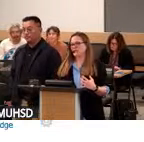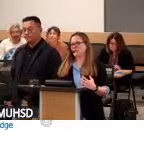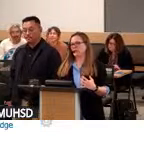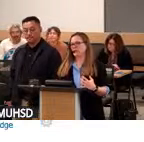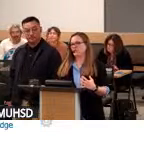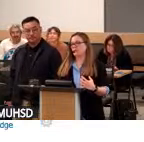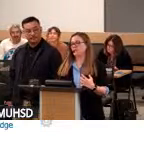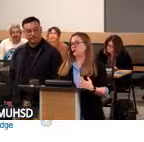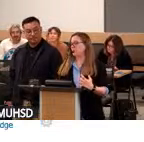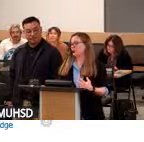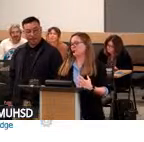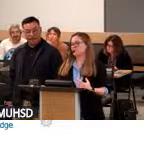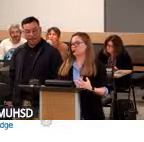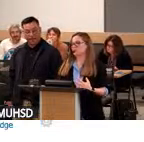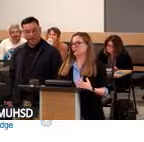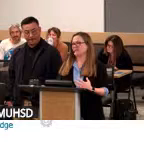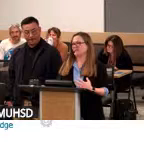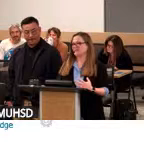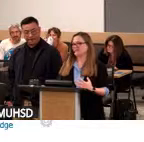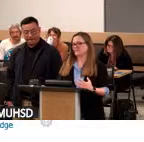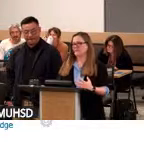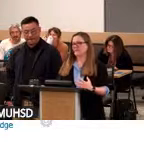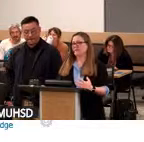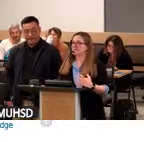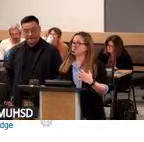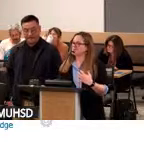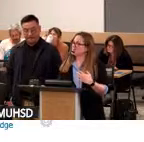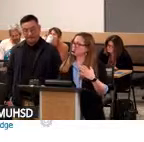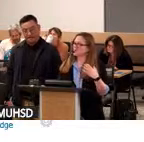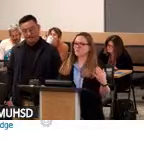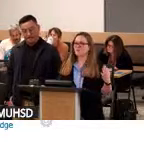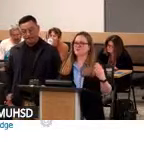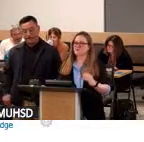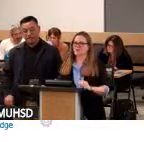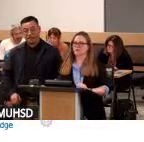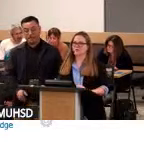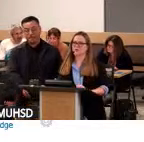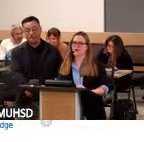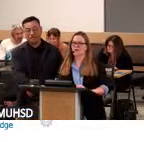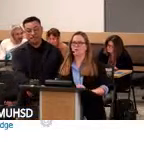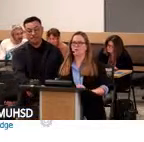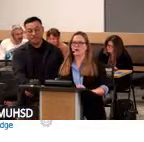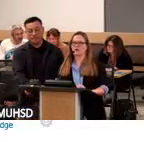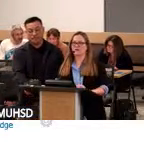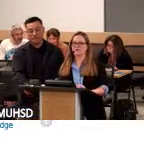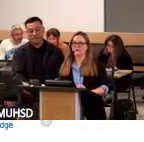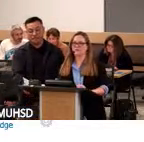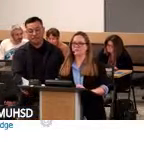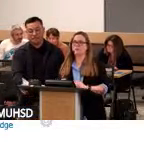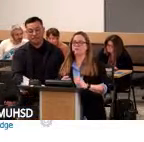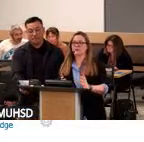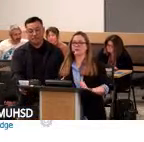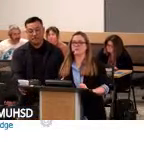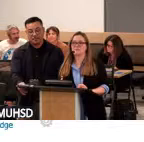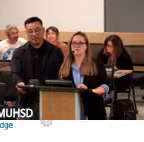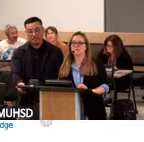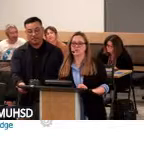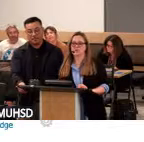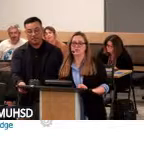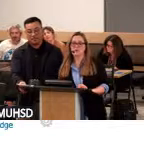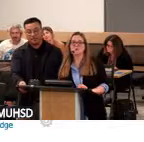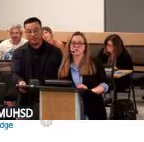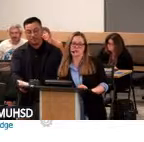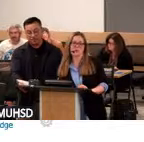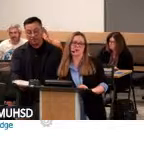a way of meeting their professional learning needs. And several years ago, we piloted and we finally adopted the